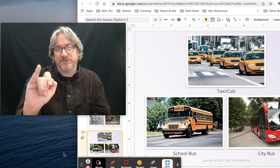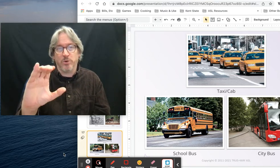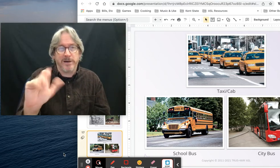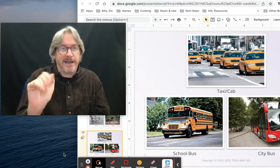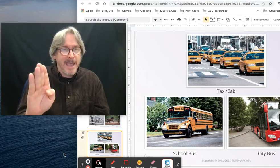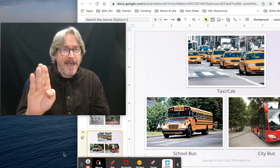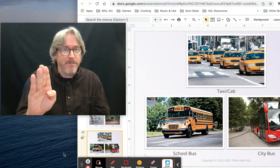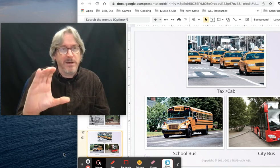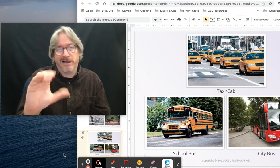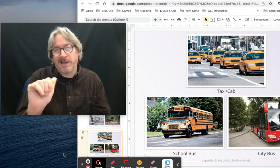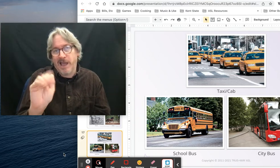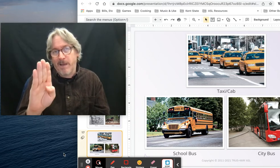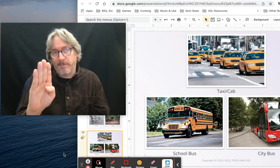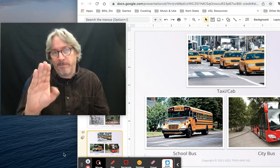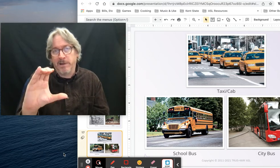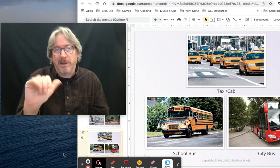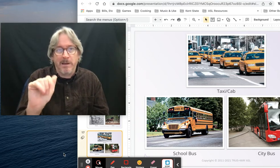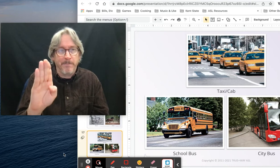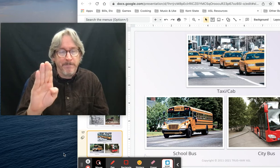Taxi, cab,